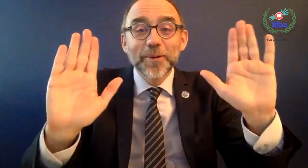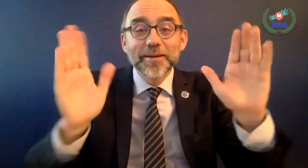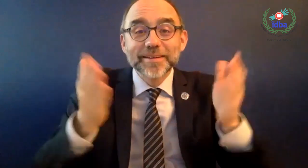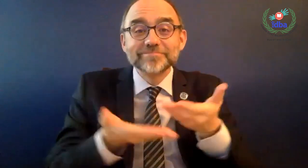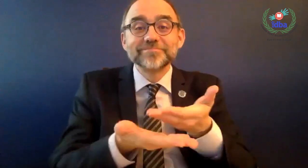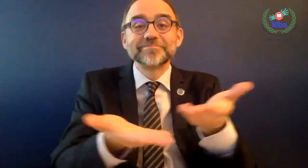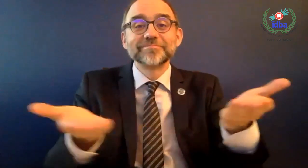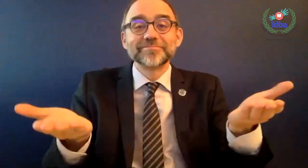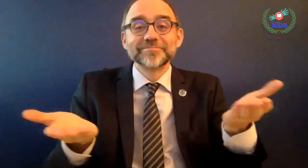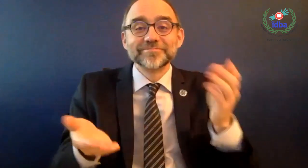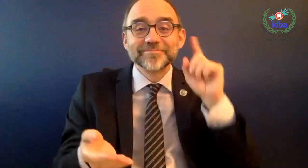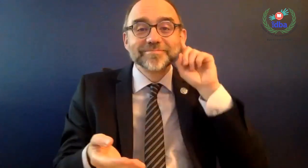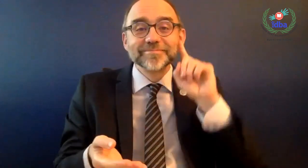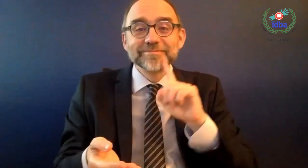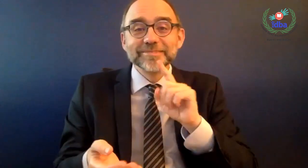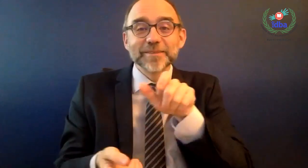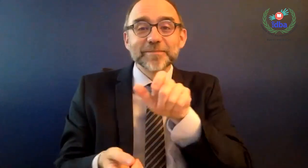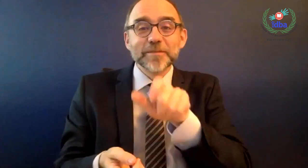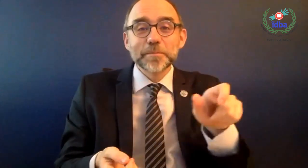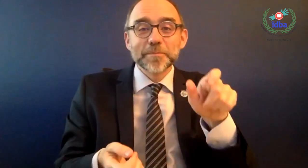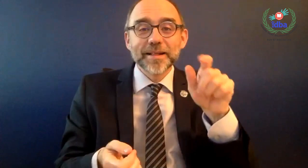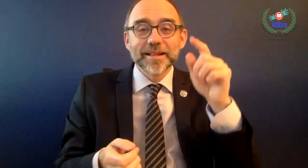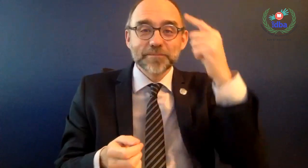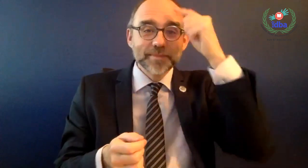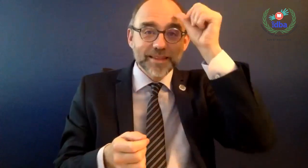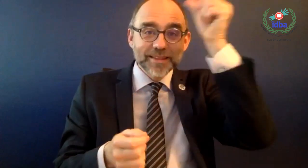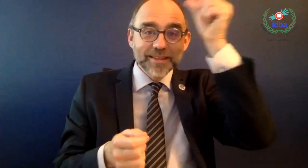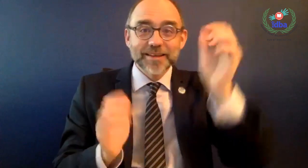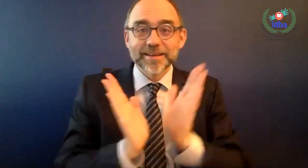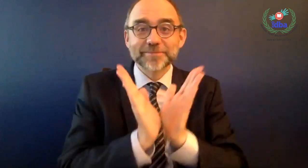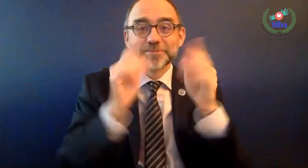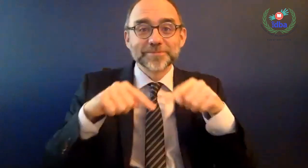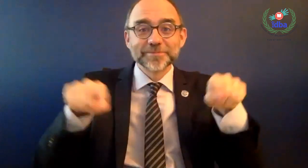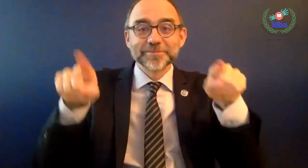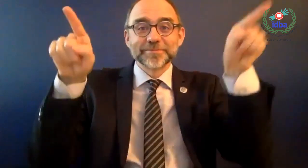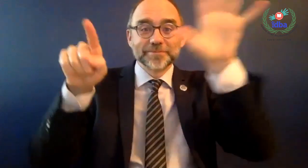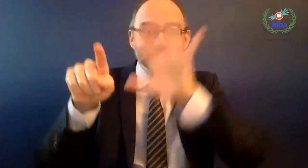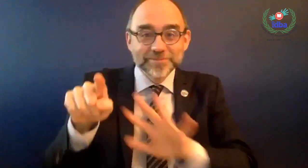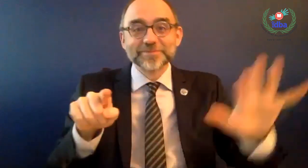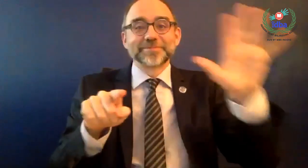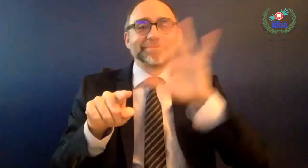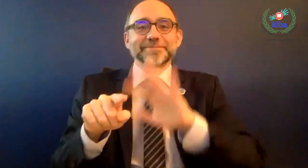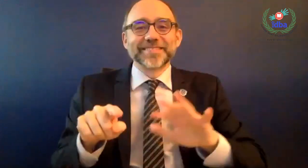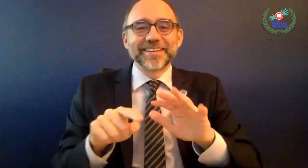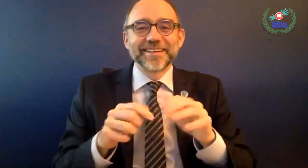Hello, everyone. Hello, everyone there. All the deaf people from India, the